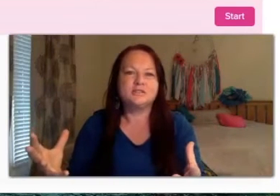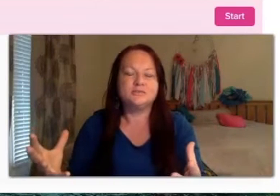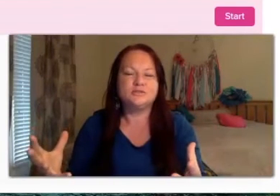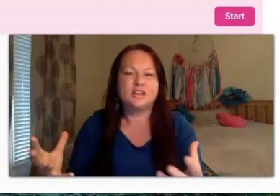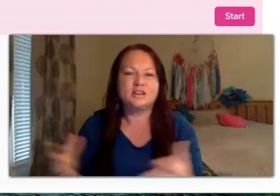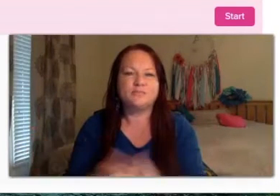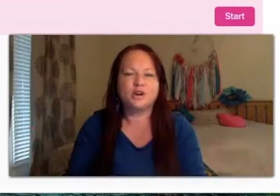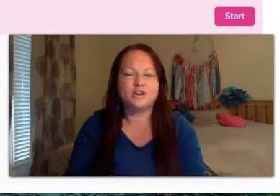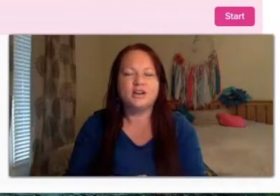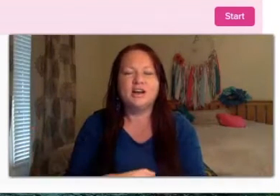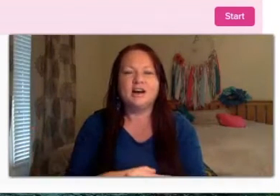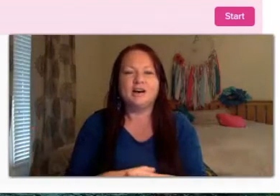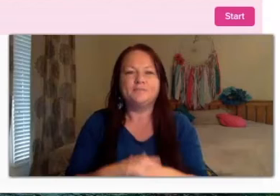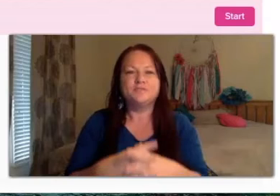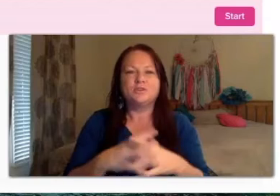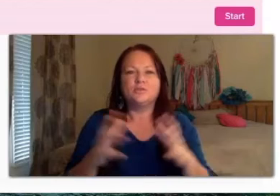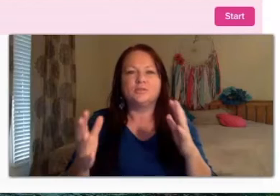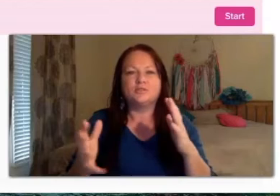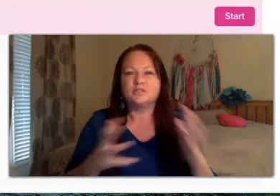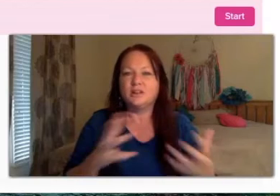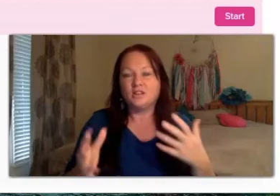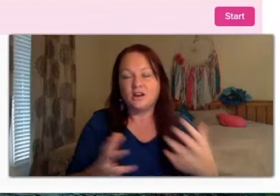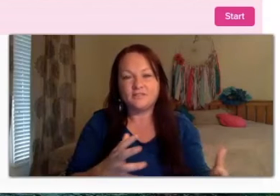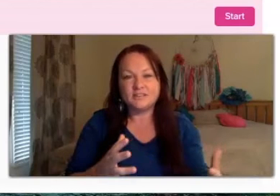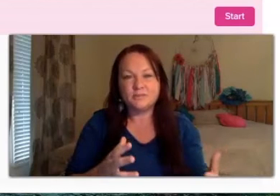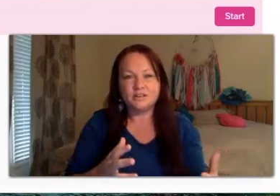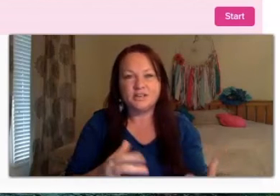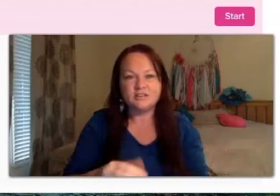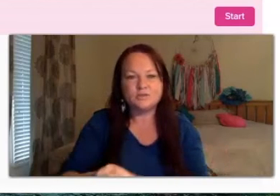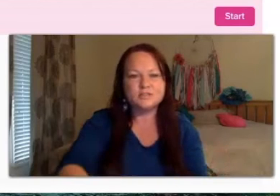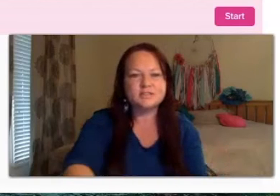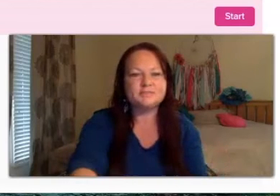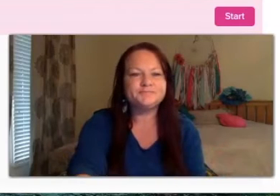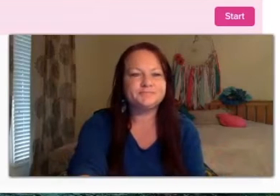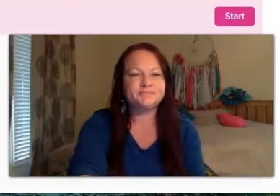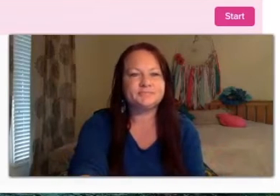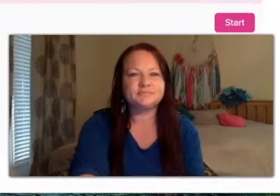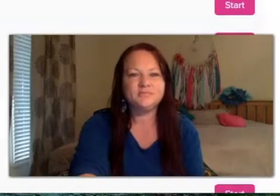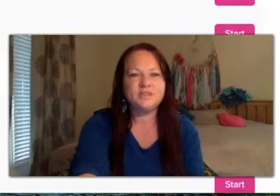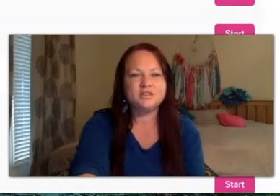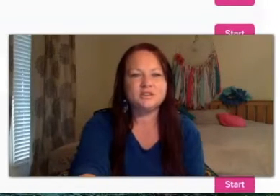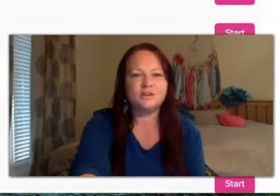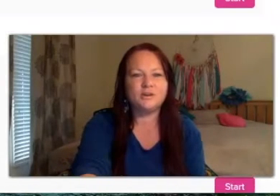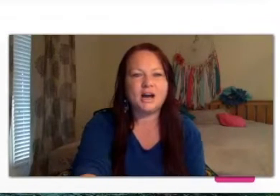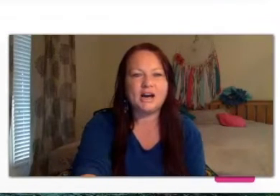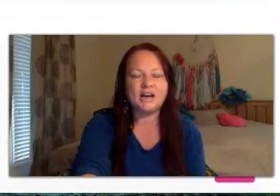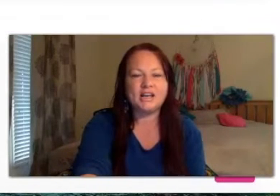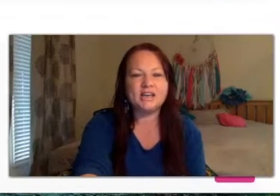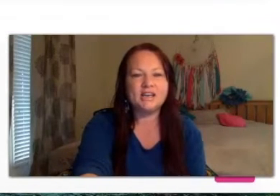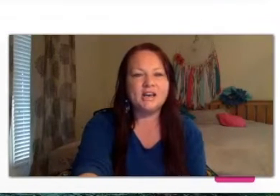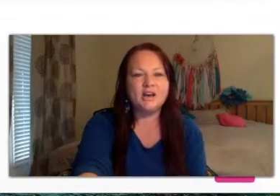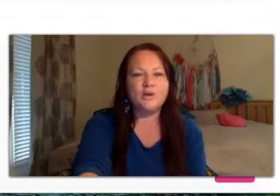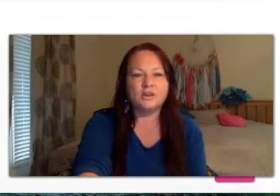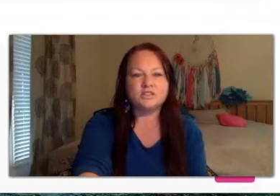sign language to music part. So there's going to be a lot of flexibility in this course. So